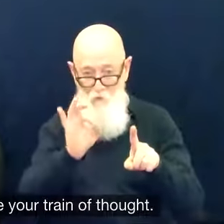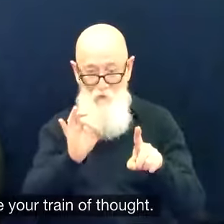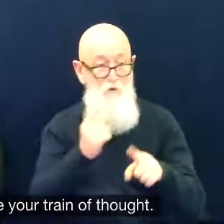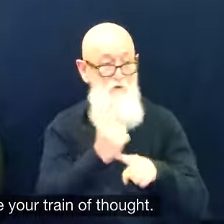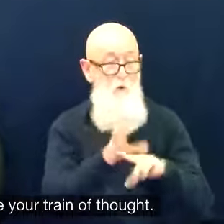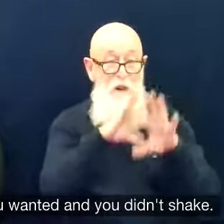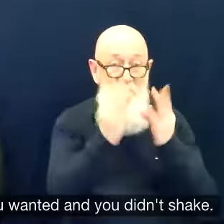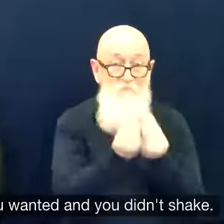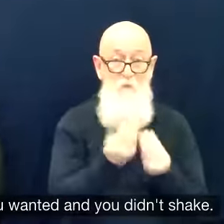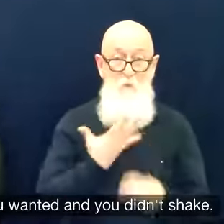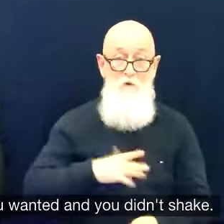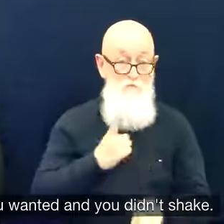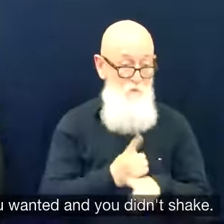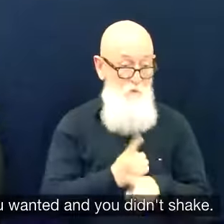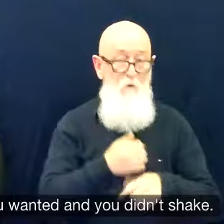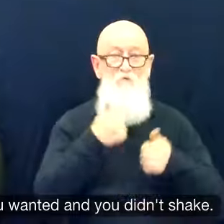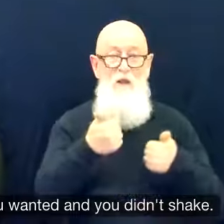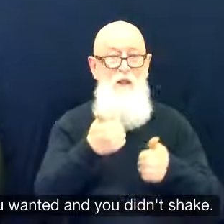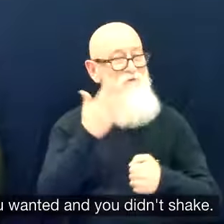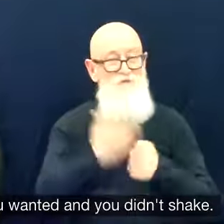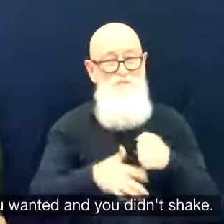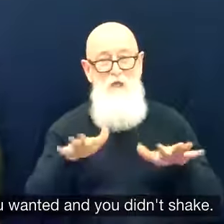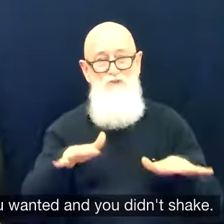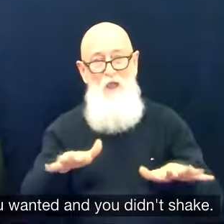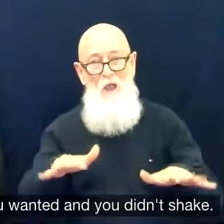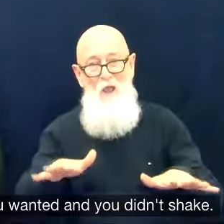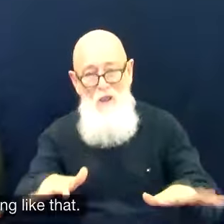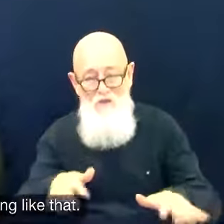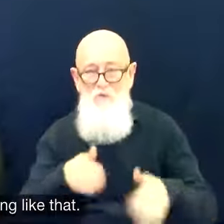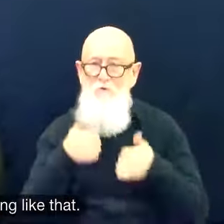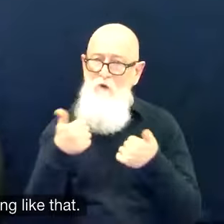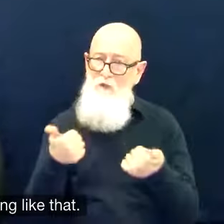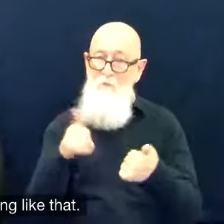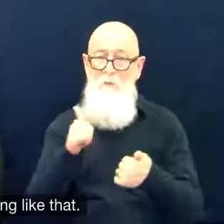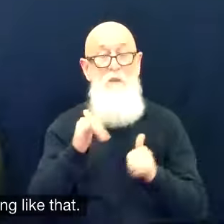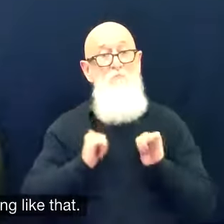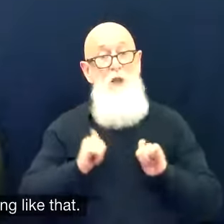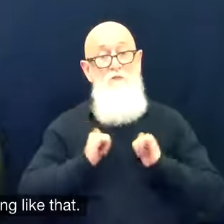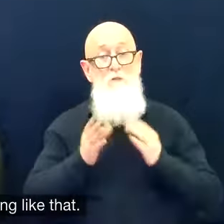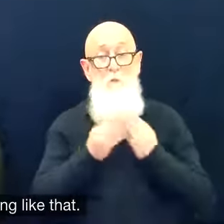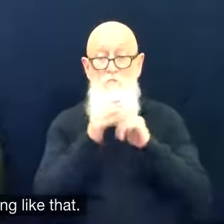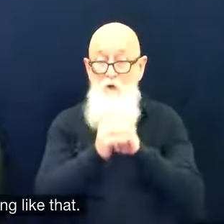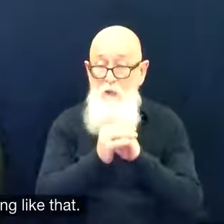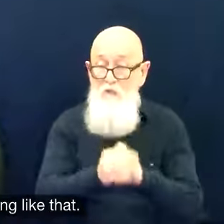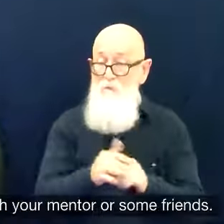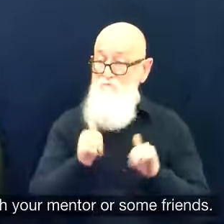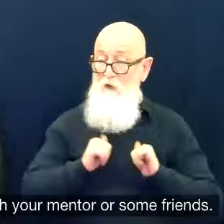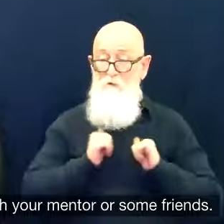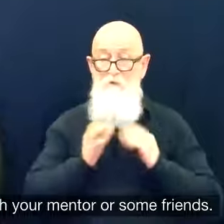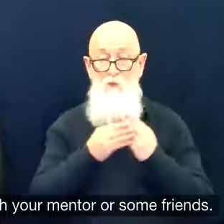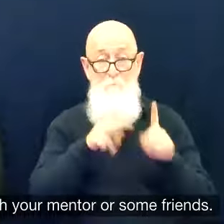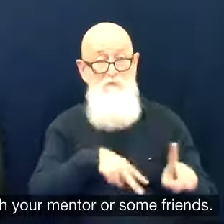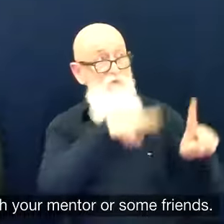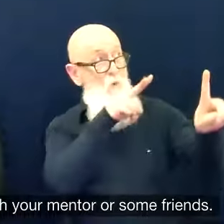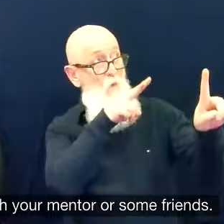Something like that. And you might do a practice with your mentor. You might do a practice with some friends, and then you might actually do